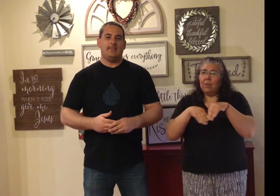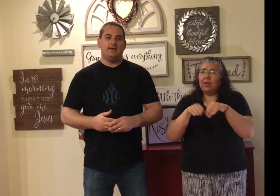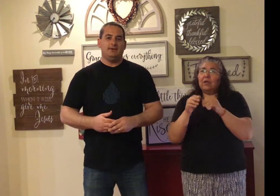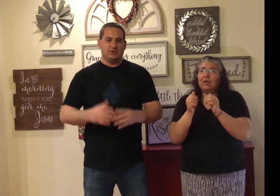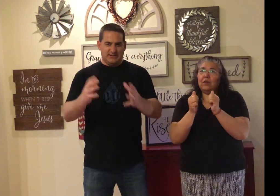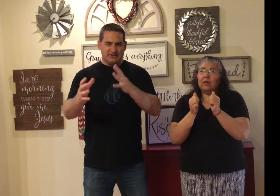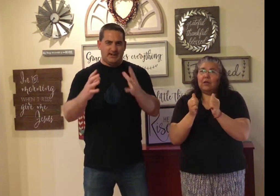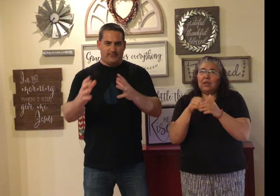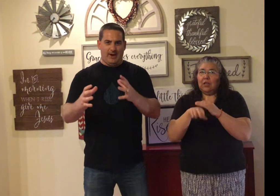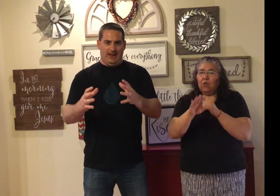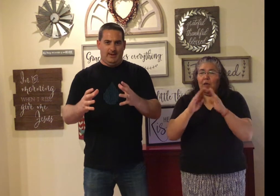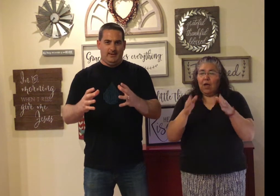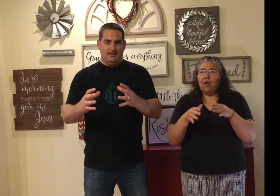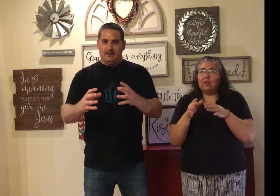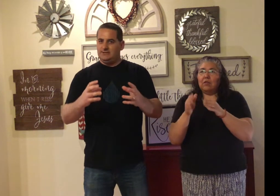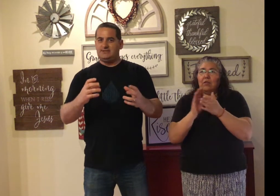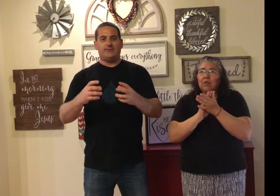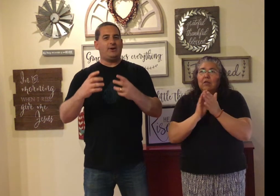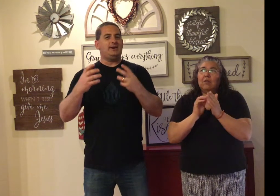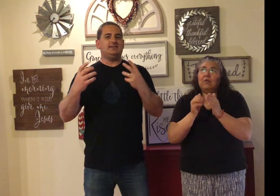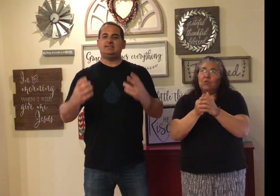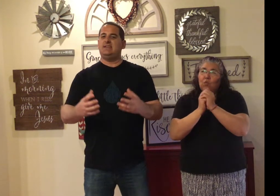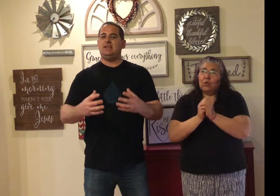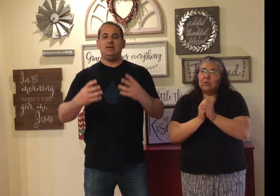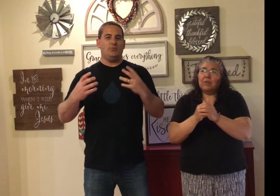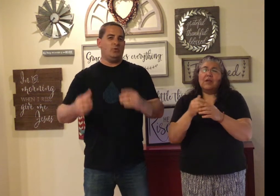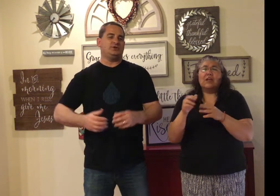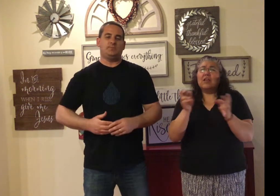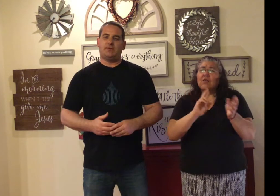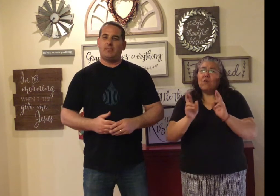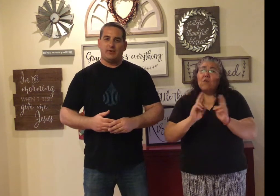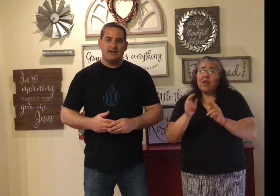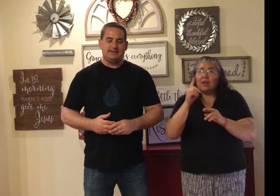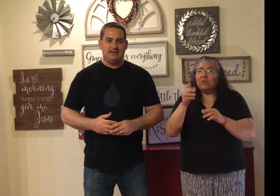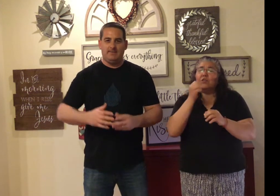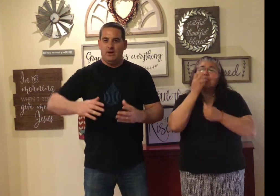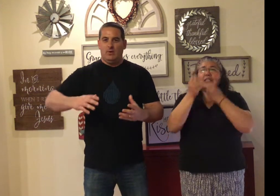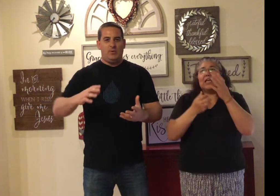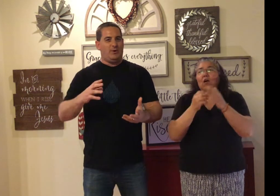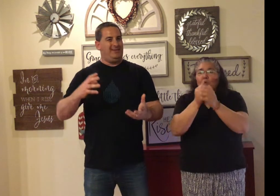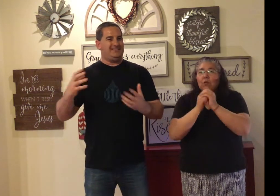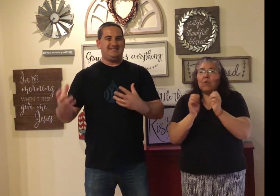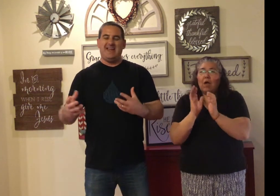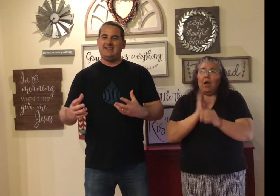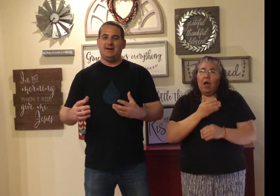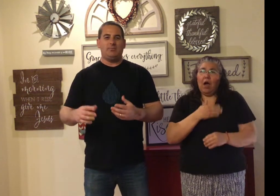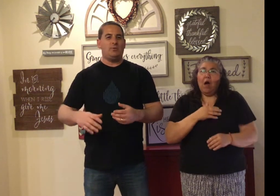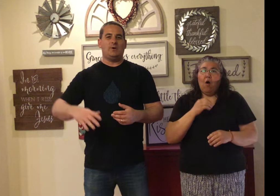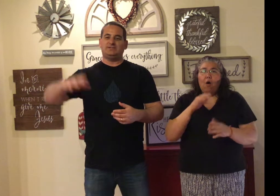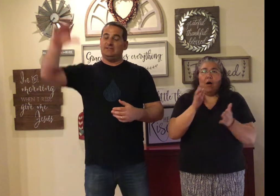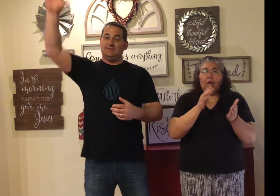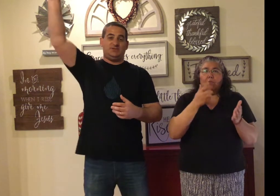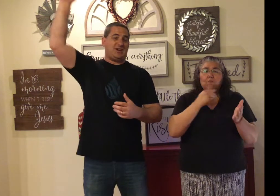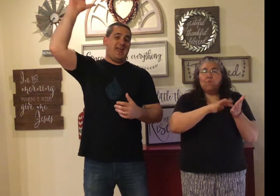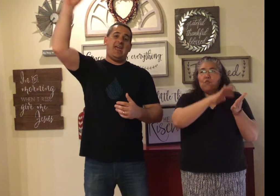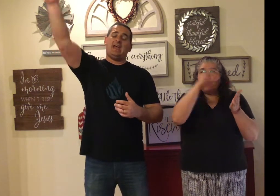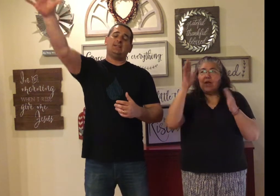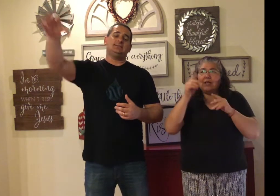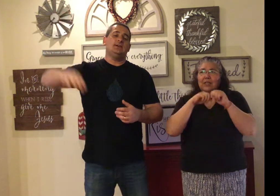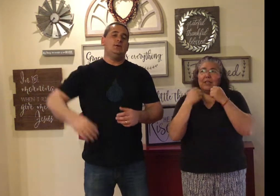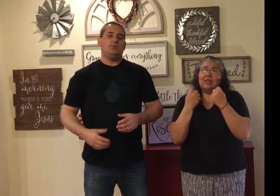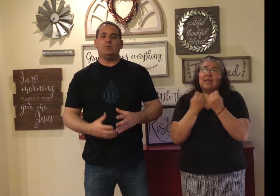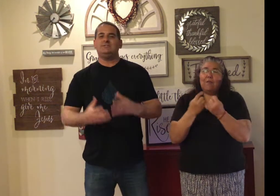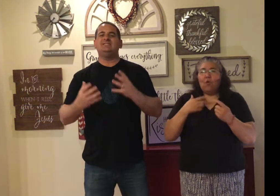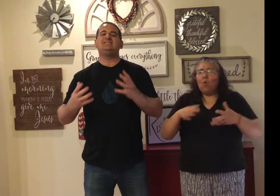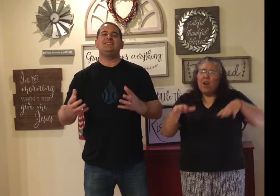worship. So get yourself ready. Get yourself ready to sing and worship with our praise team. We want you to stand up. We want you to lift your